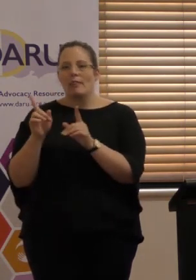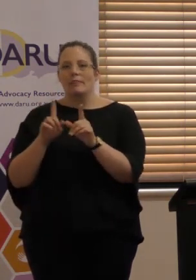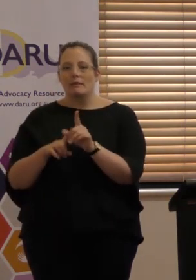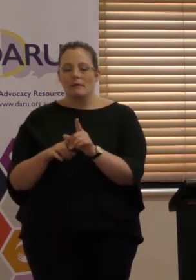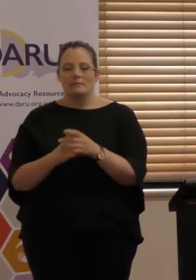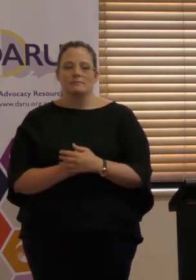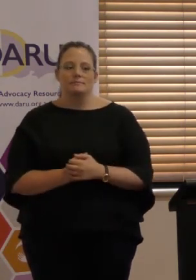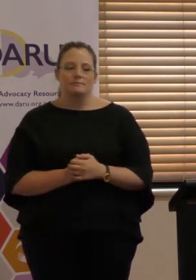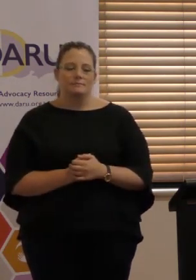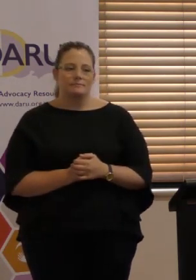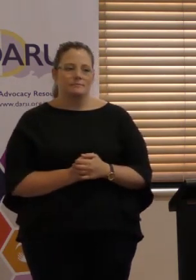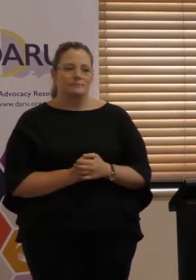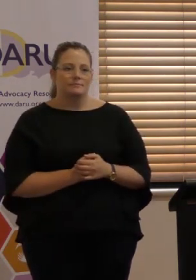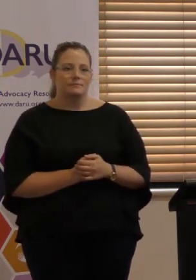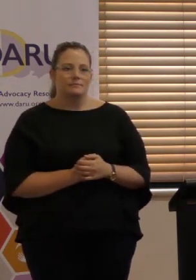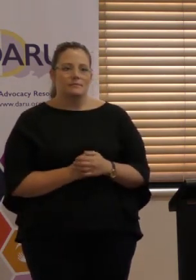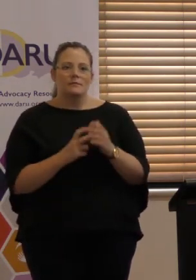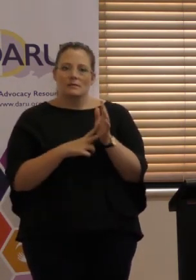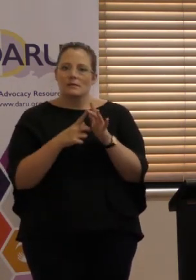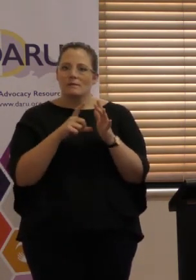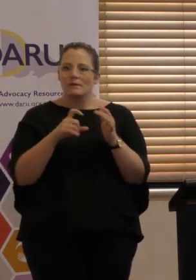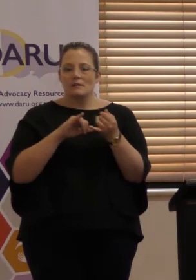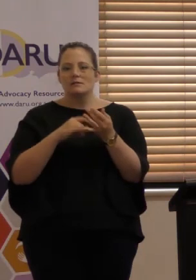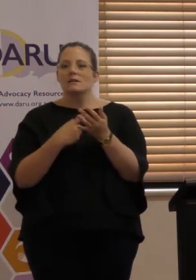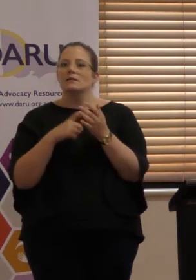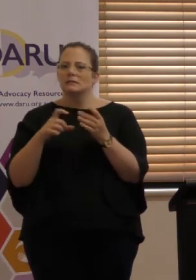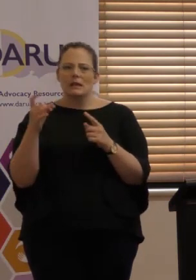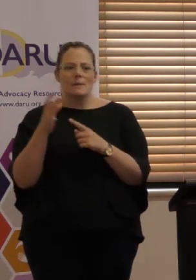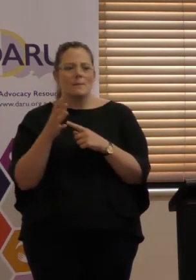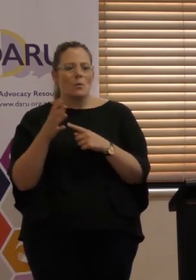So they're a really important way to connect students who might have